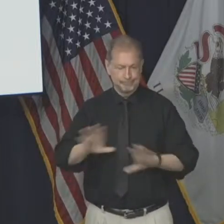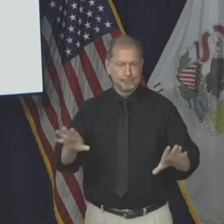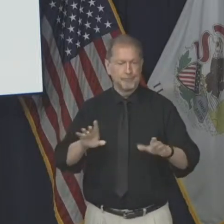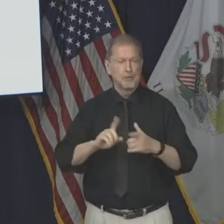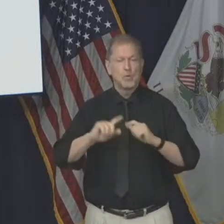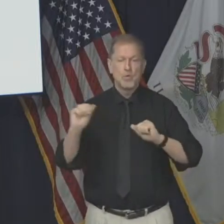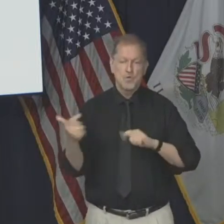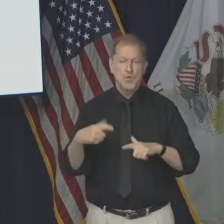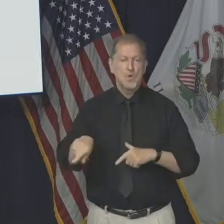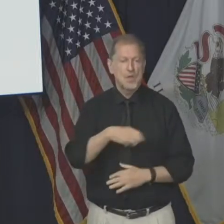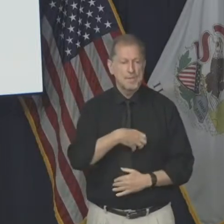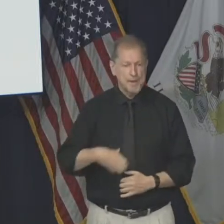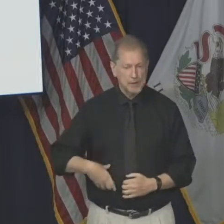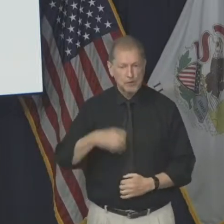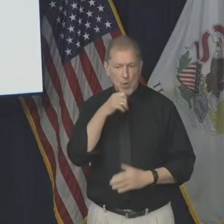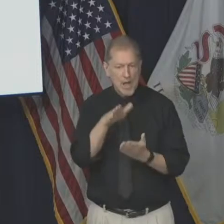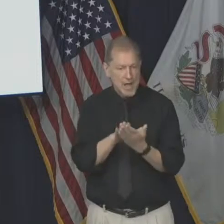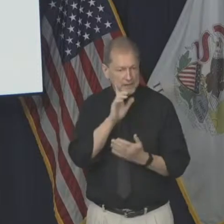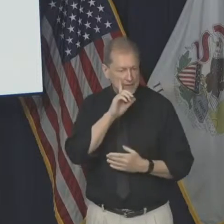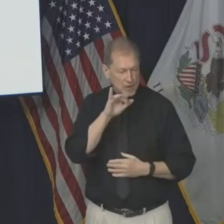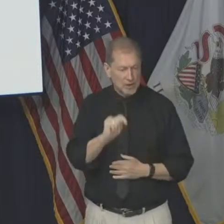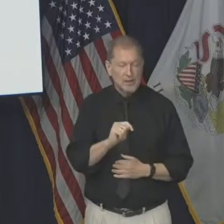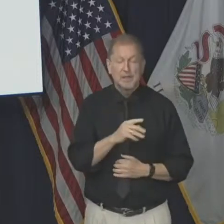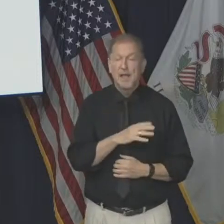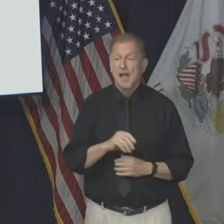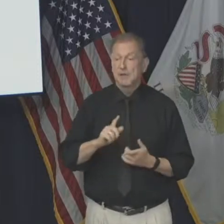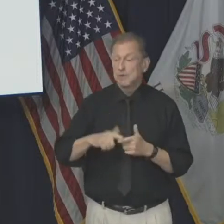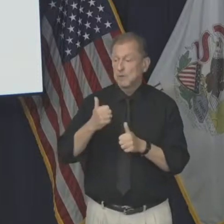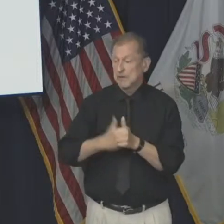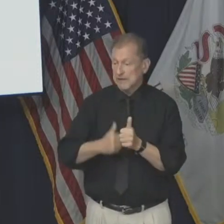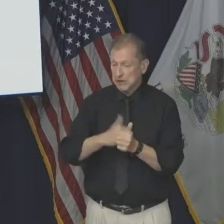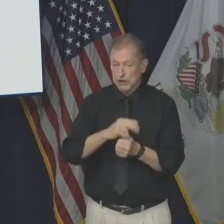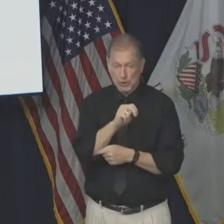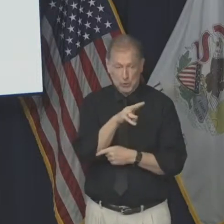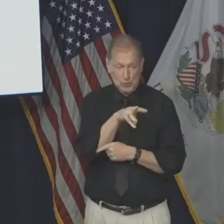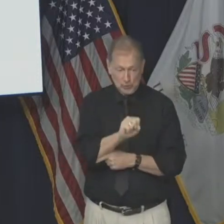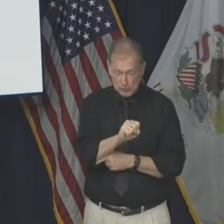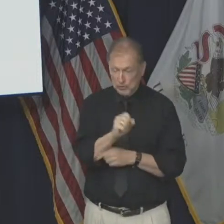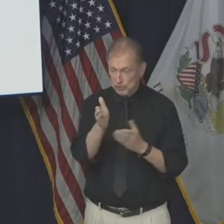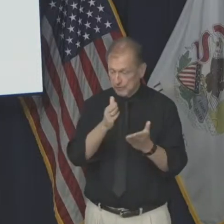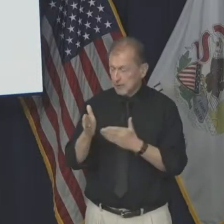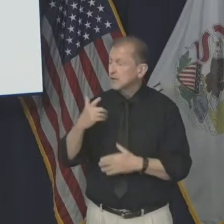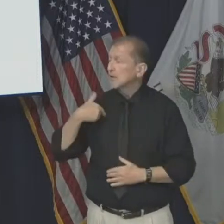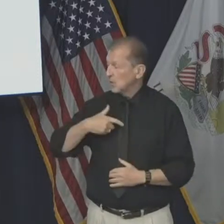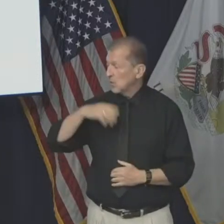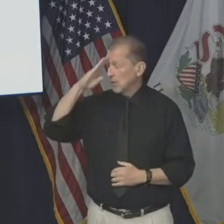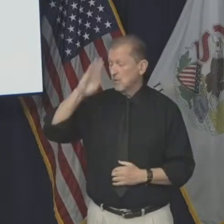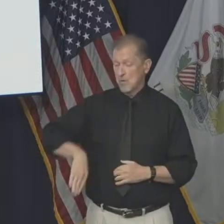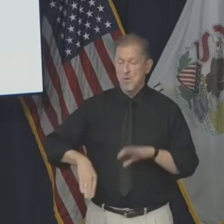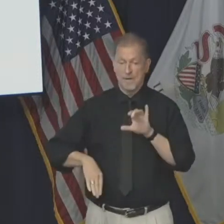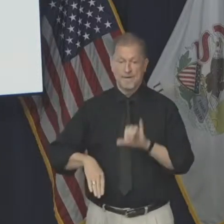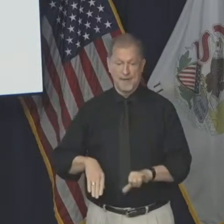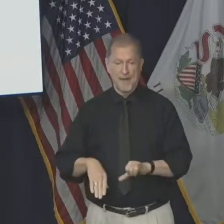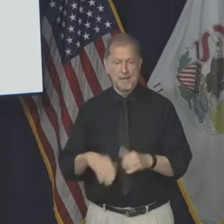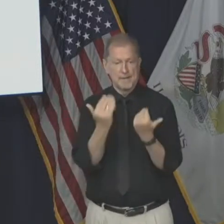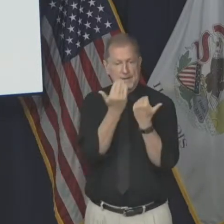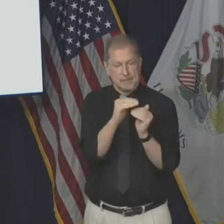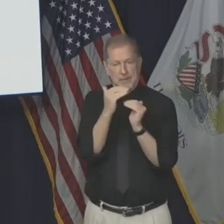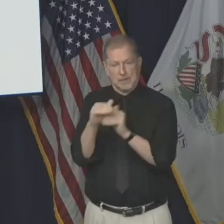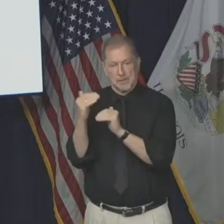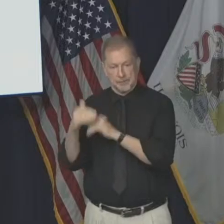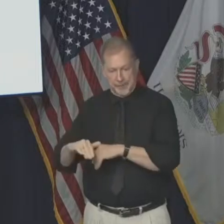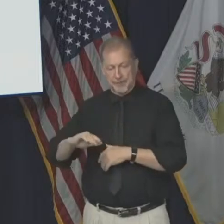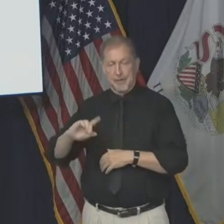official who has asked for them, and frankly to every media outlet. We know that the places that